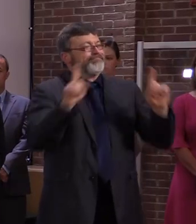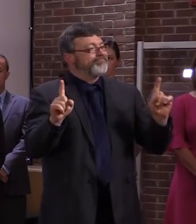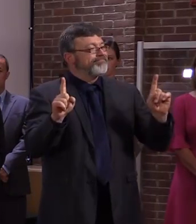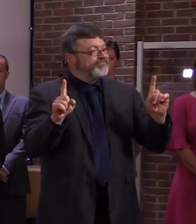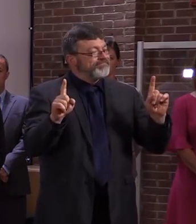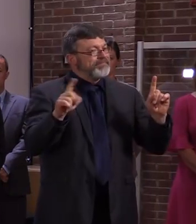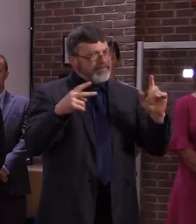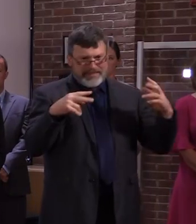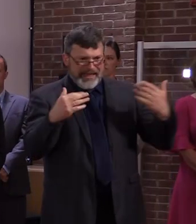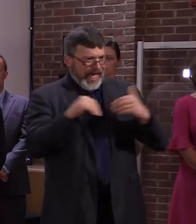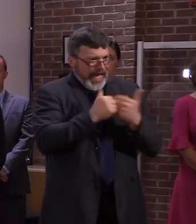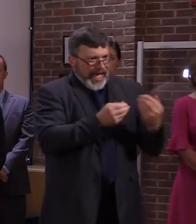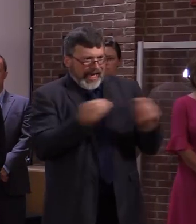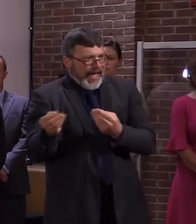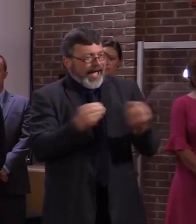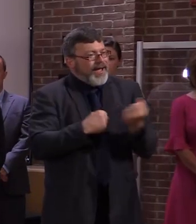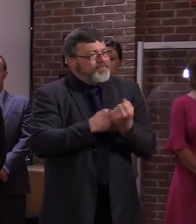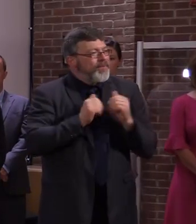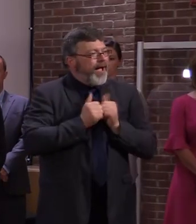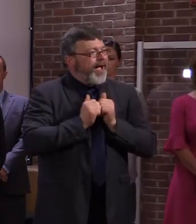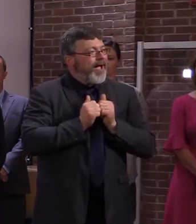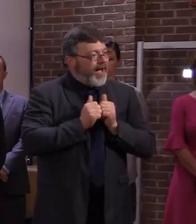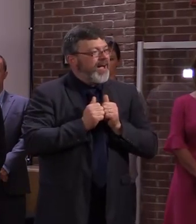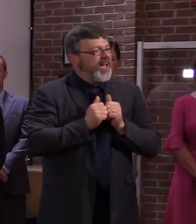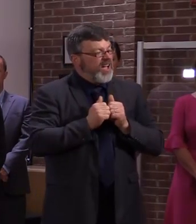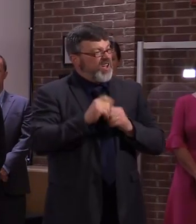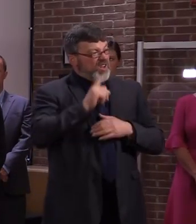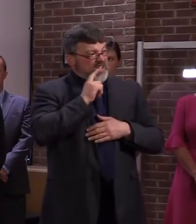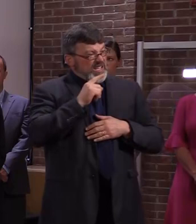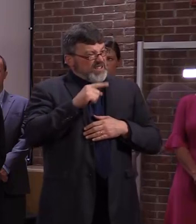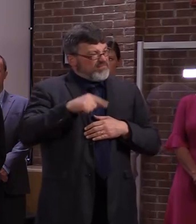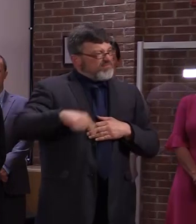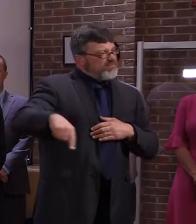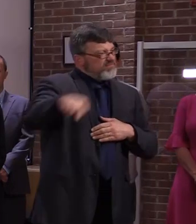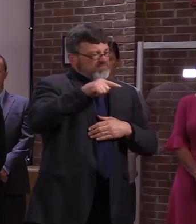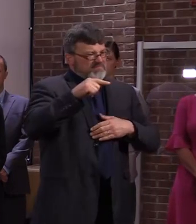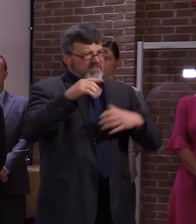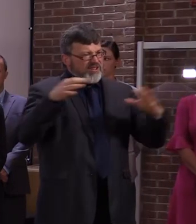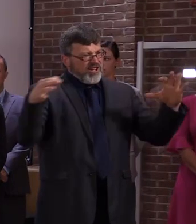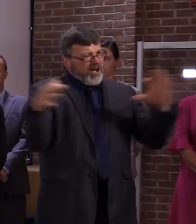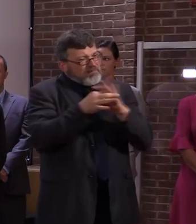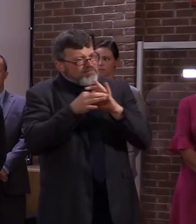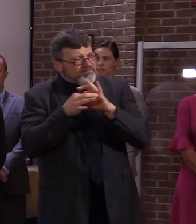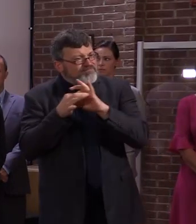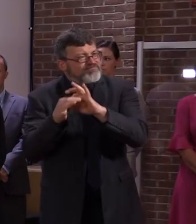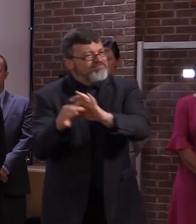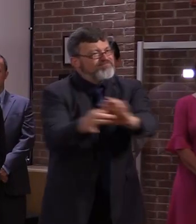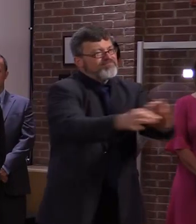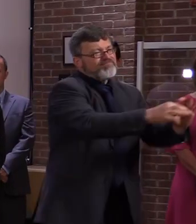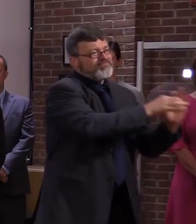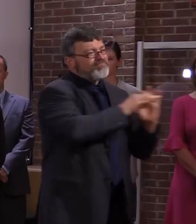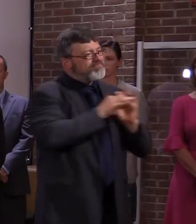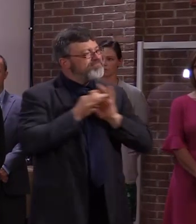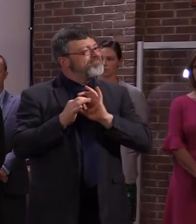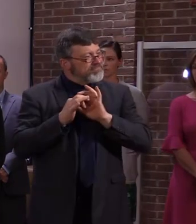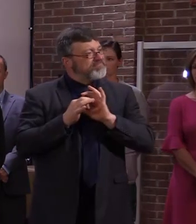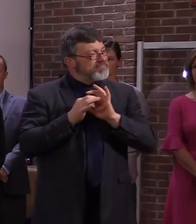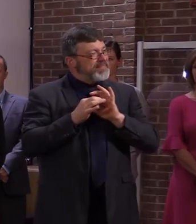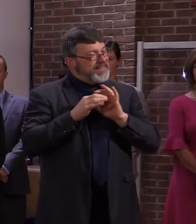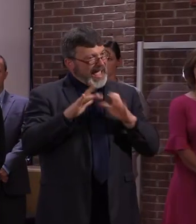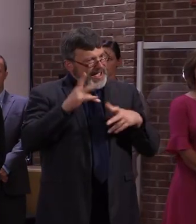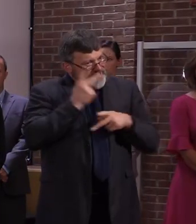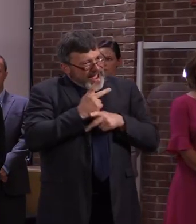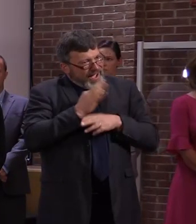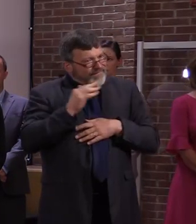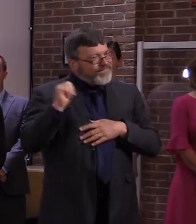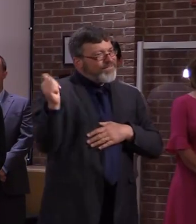We've been united in our commitment, our sense of duty, and our care and respect for one another. The